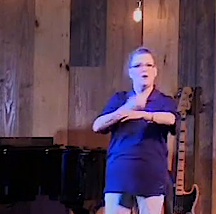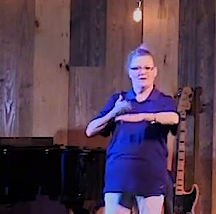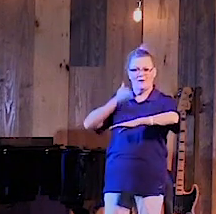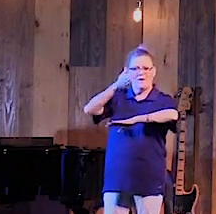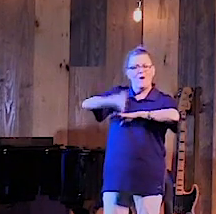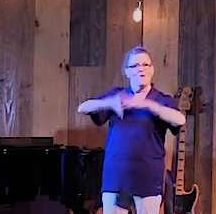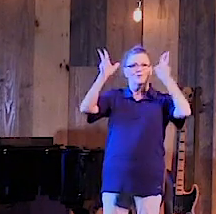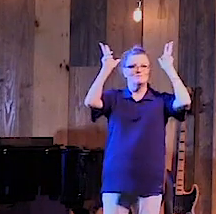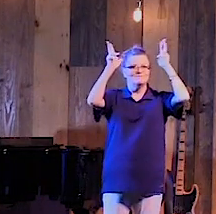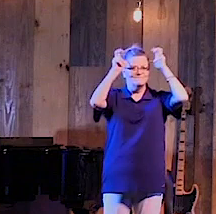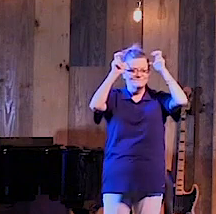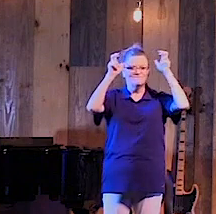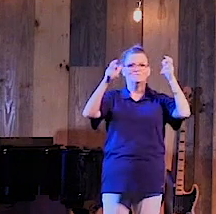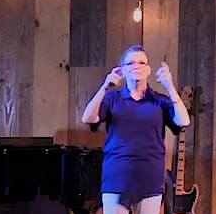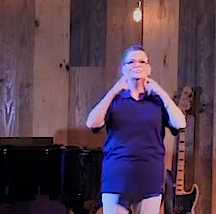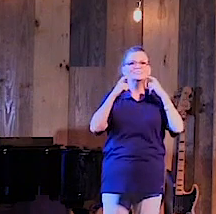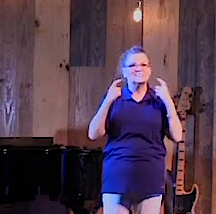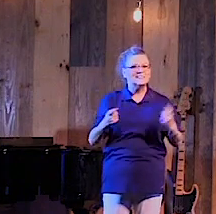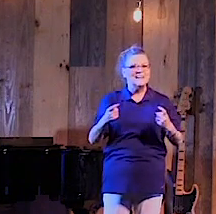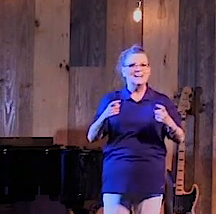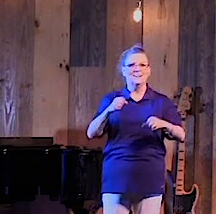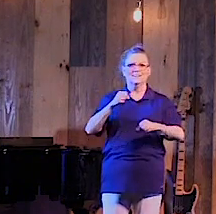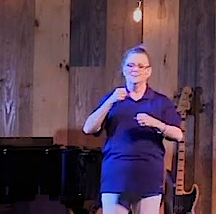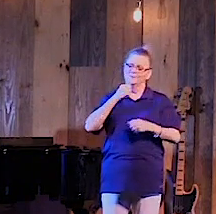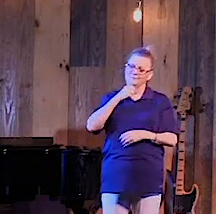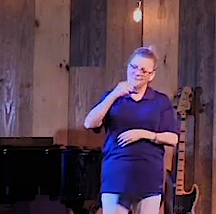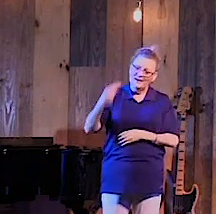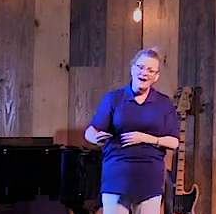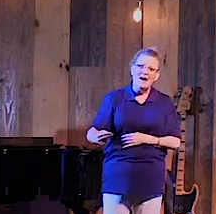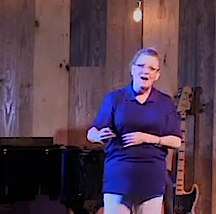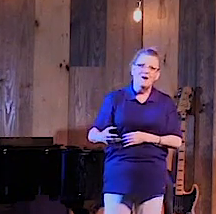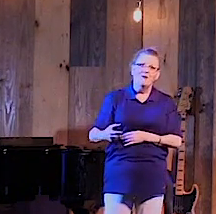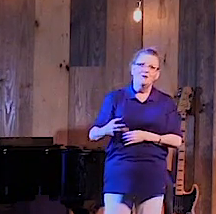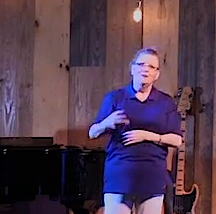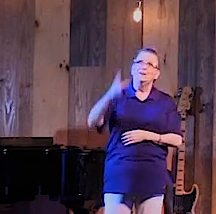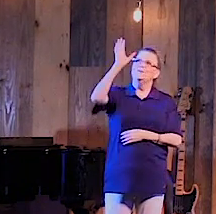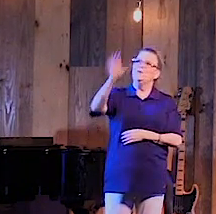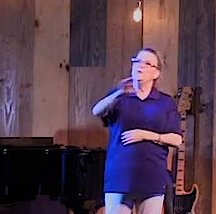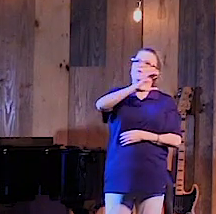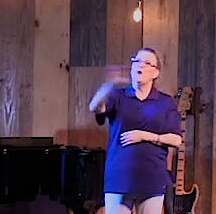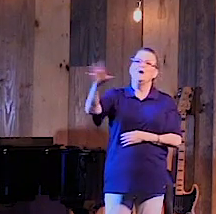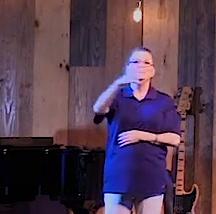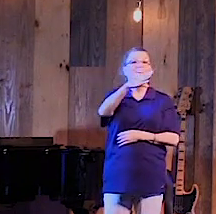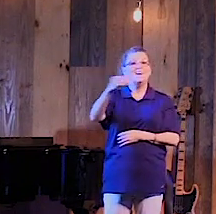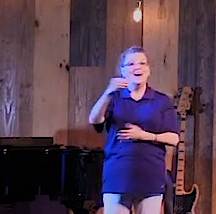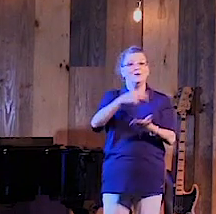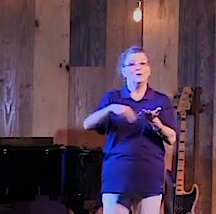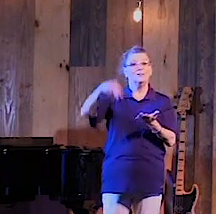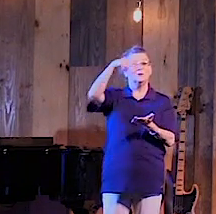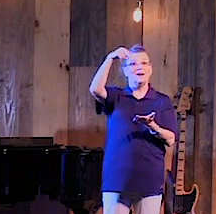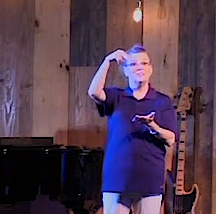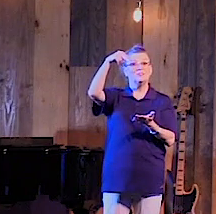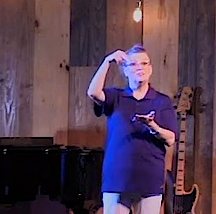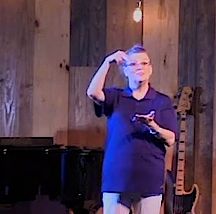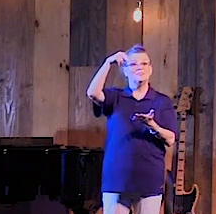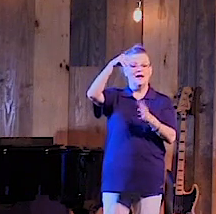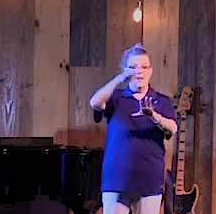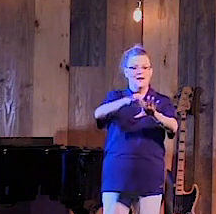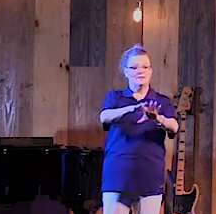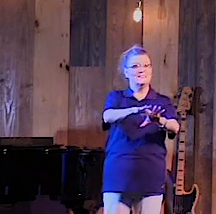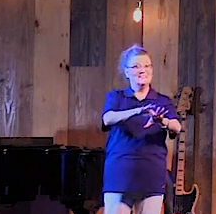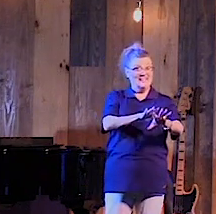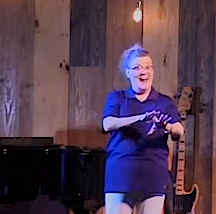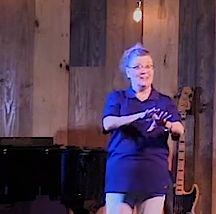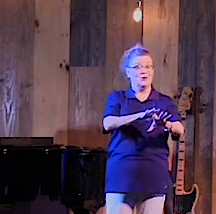grave, amen. Then we've been given sandals. The cross and the resurrection are where Jesus put on our feet the sandals of